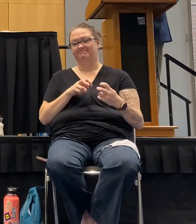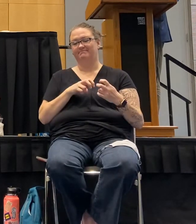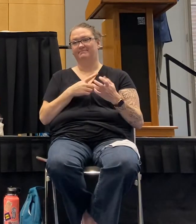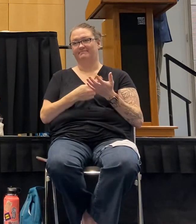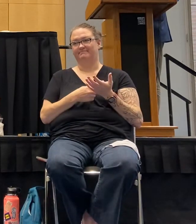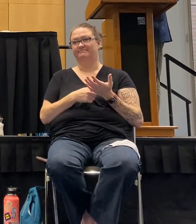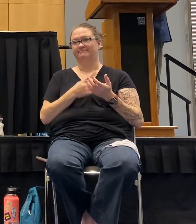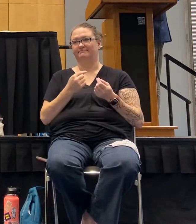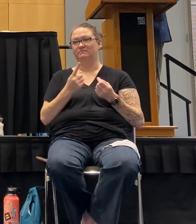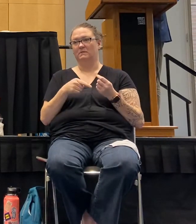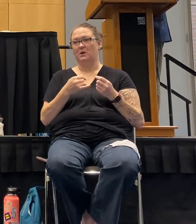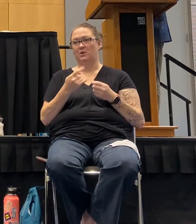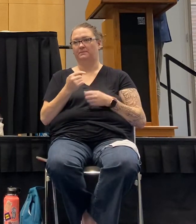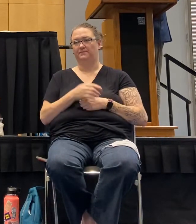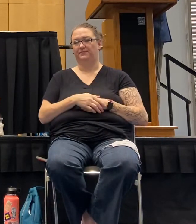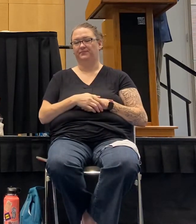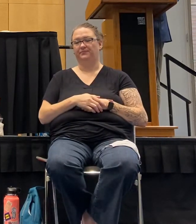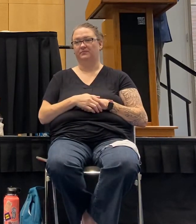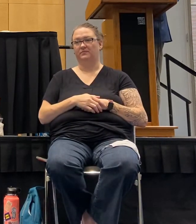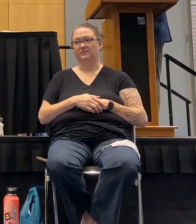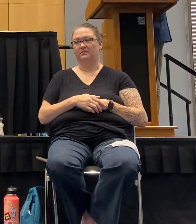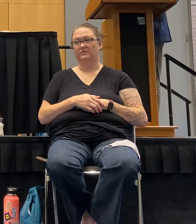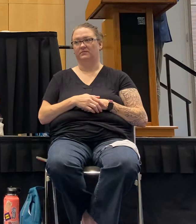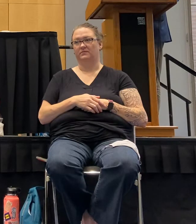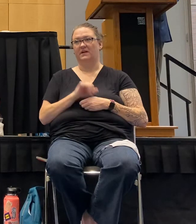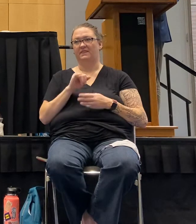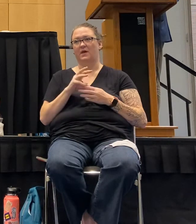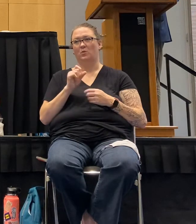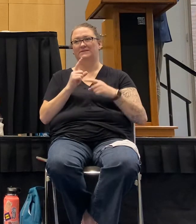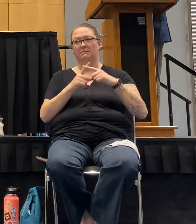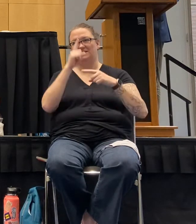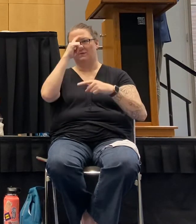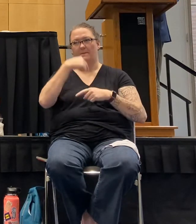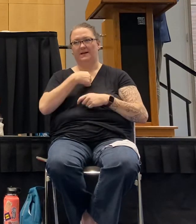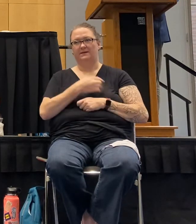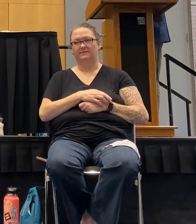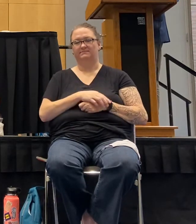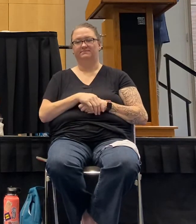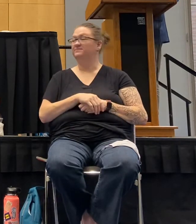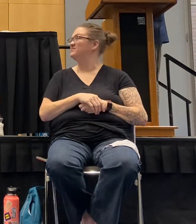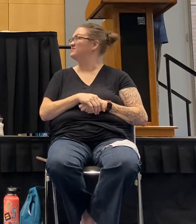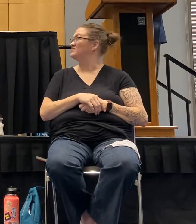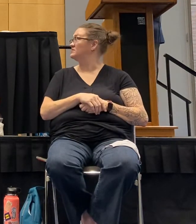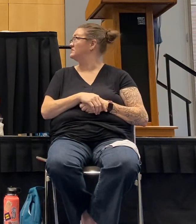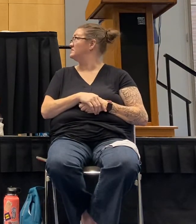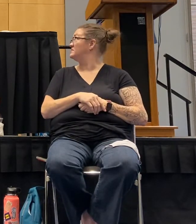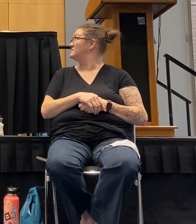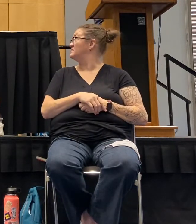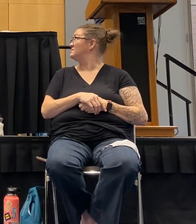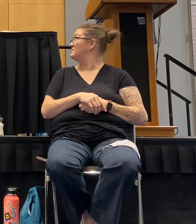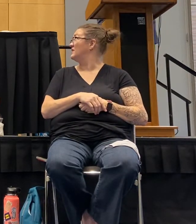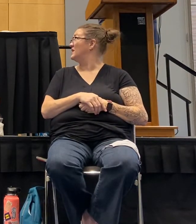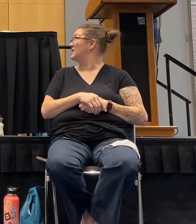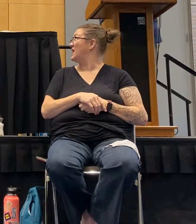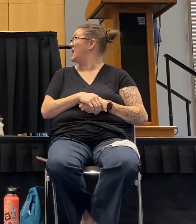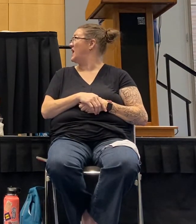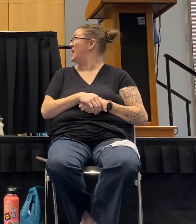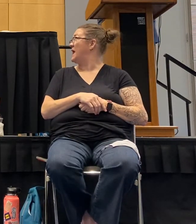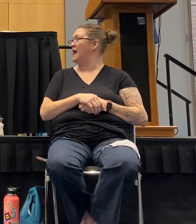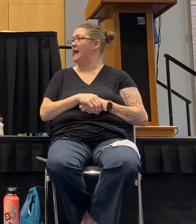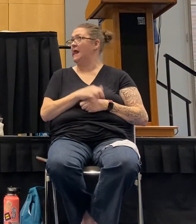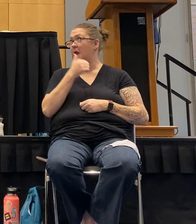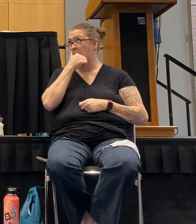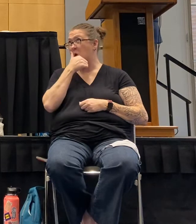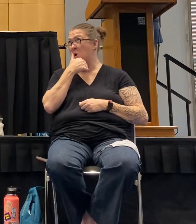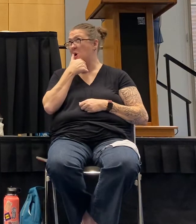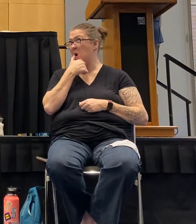and discuss over it. So that was the plus for me. I don't know if you have anything, Julie. Honestly, I can't remember what